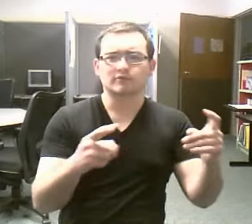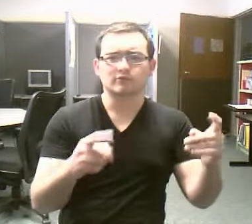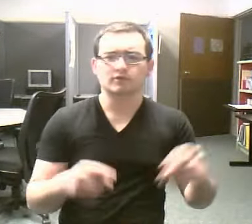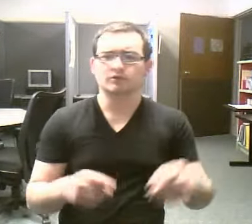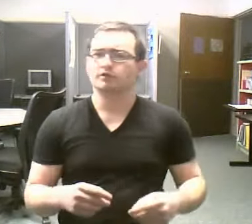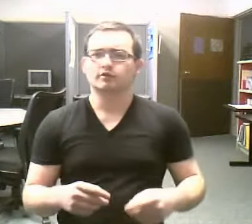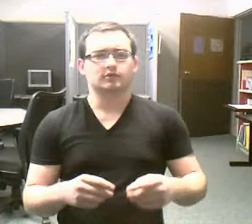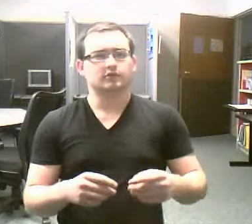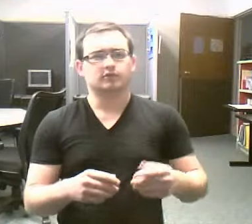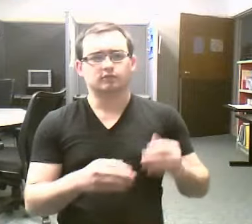end.